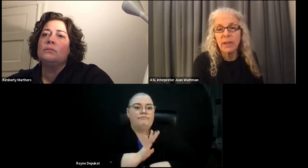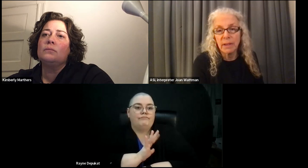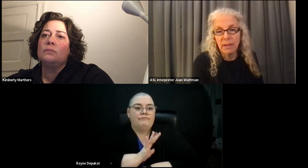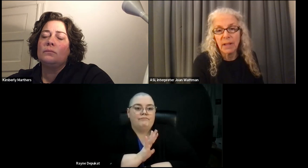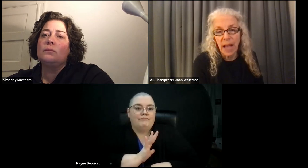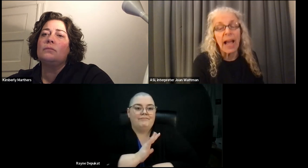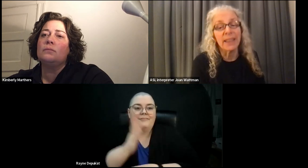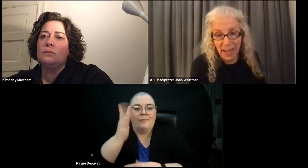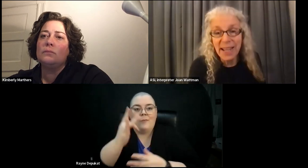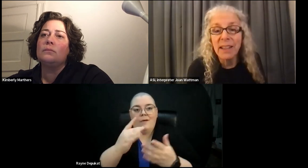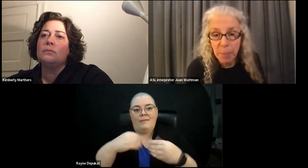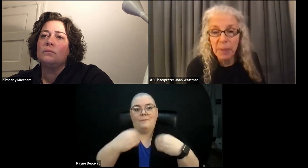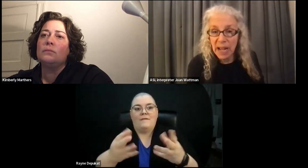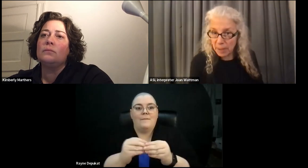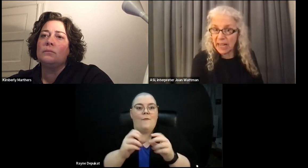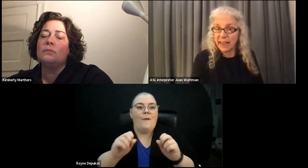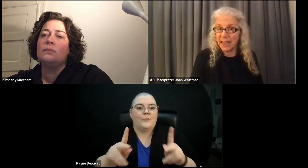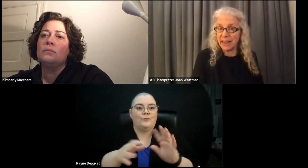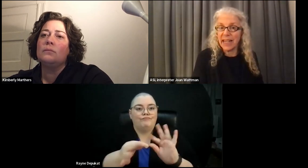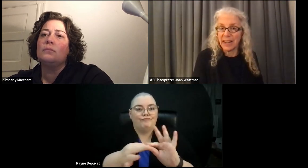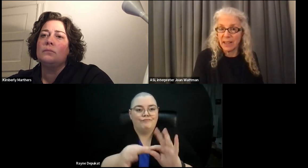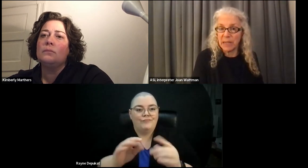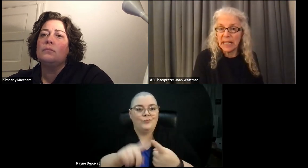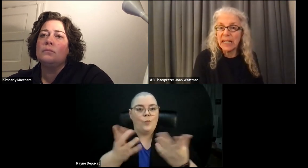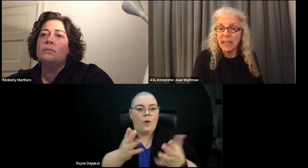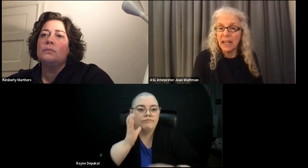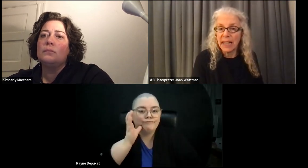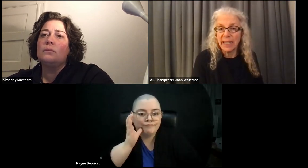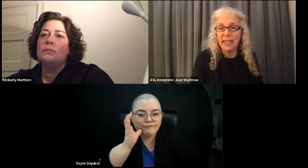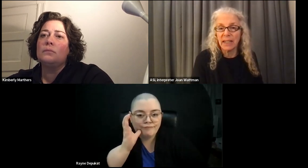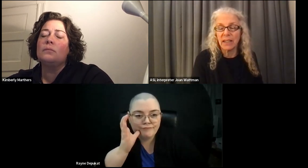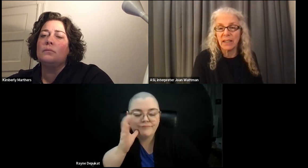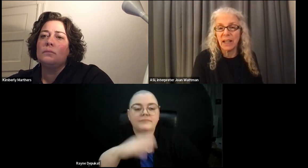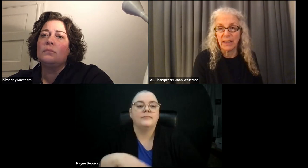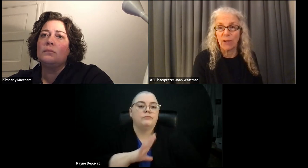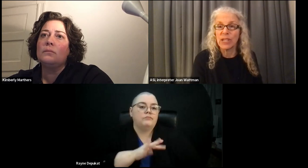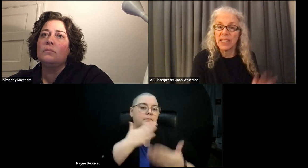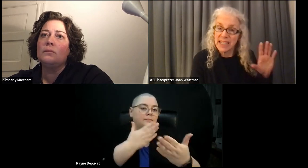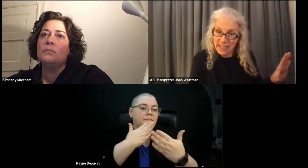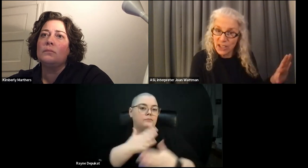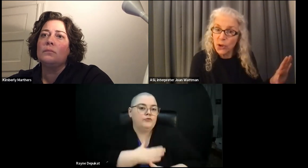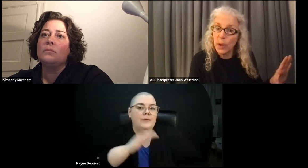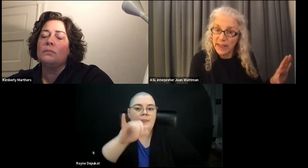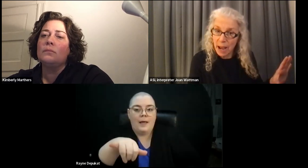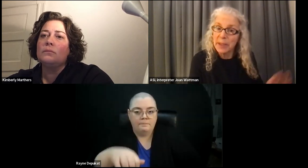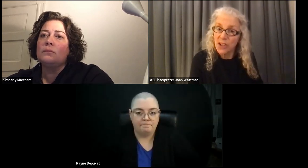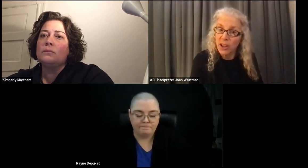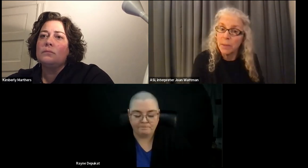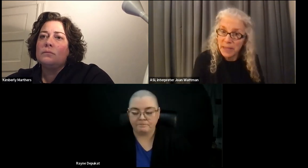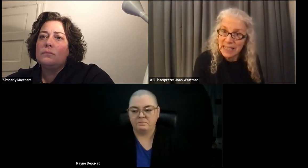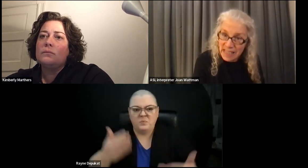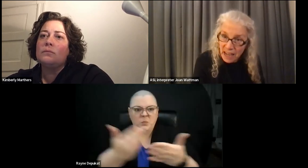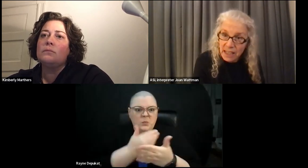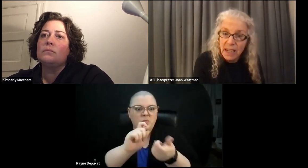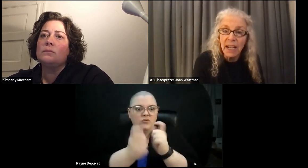So I like the public comment at the end of the meeting. I think it allows us to listen to what the topics are